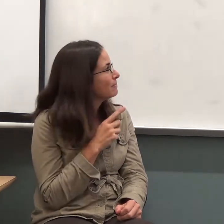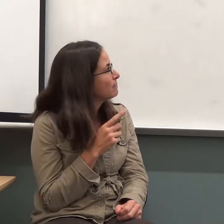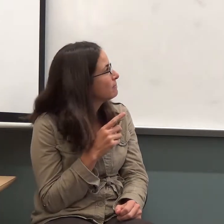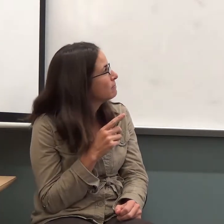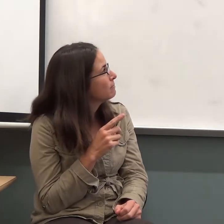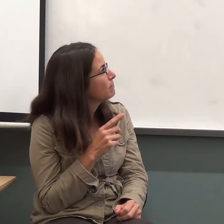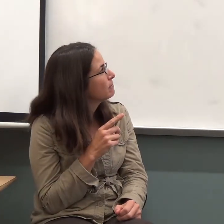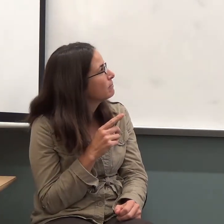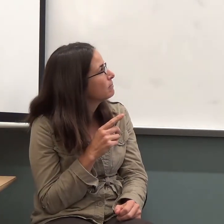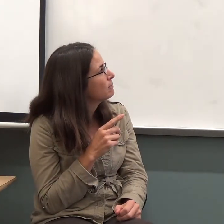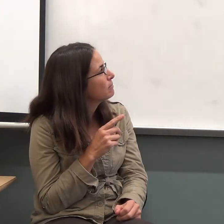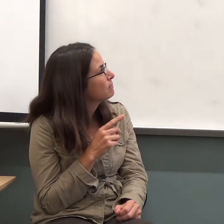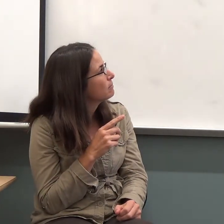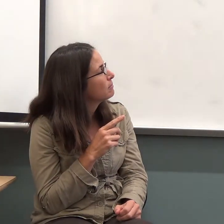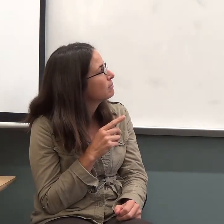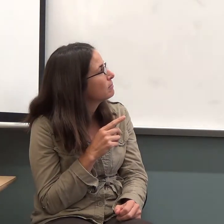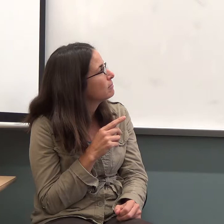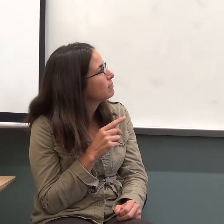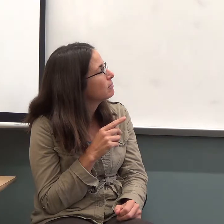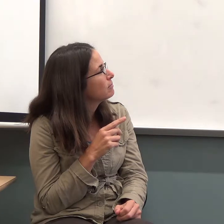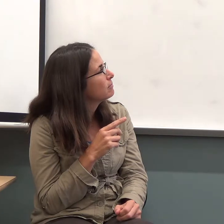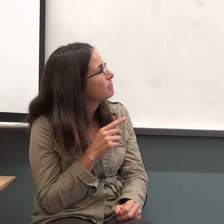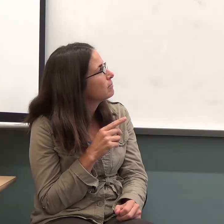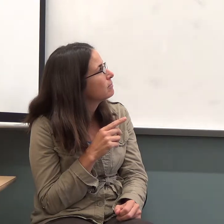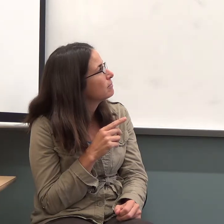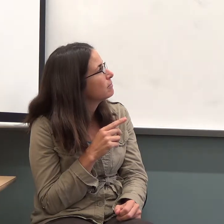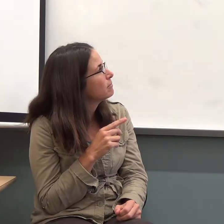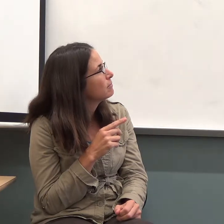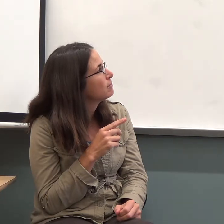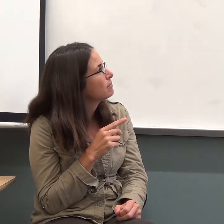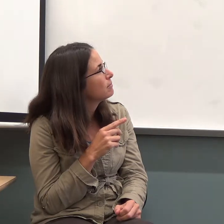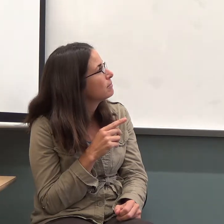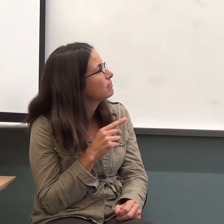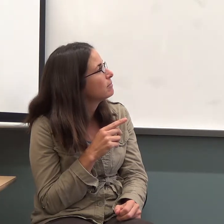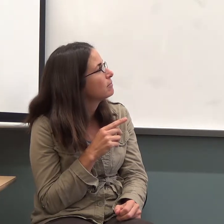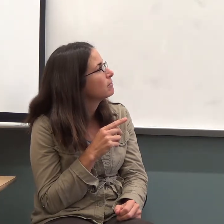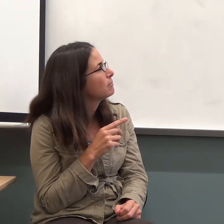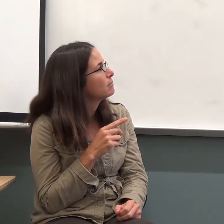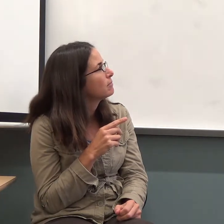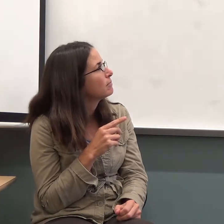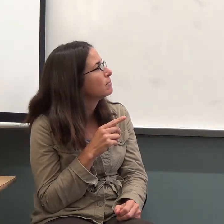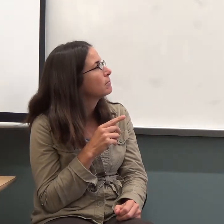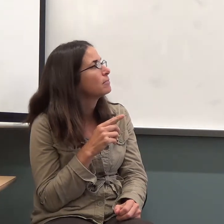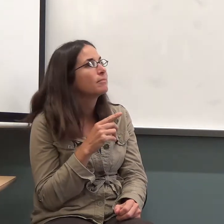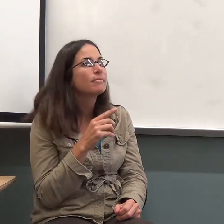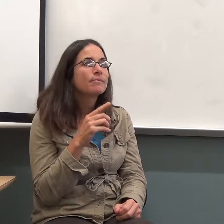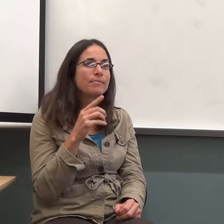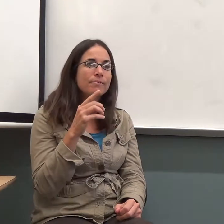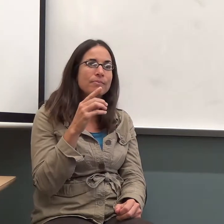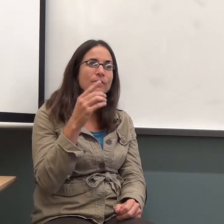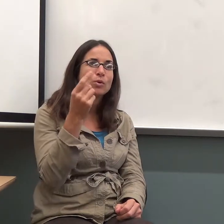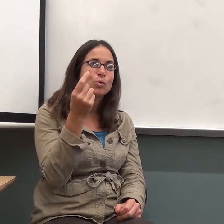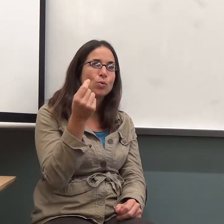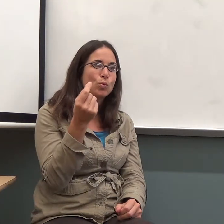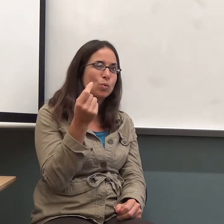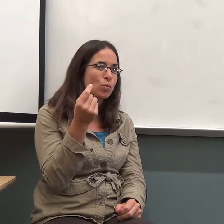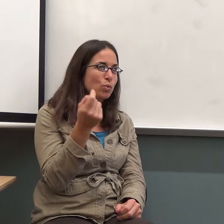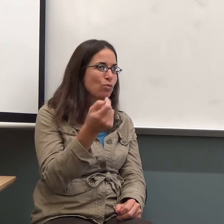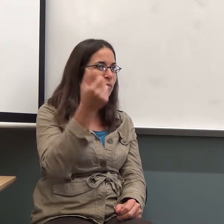No, that's not what I'm looking for as a mistake. This sentence is fine as it is. We don't have to change it too much more. But we're missing, we got a word in here that needs to go, Johnny. A